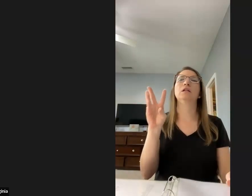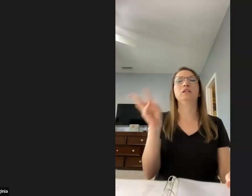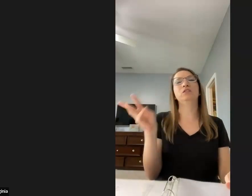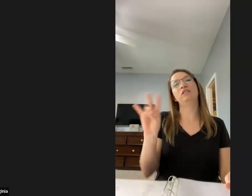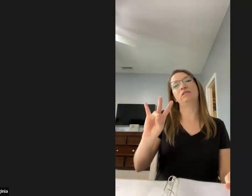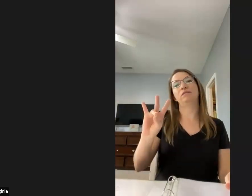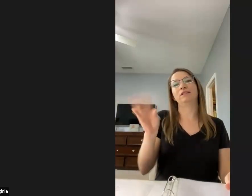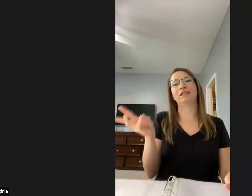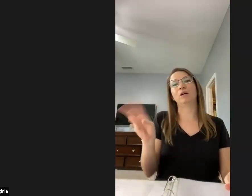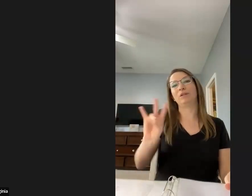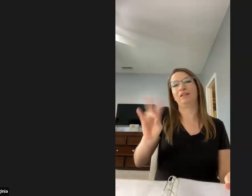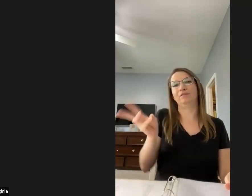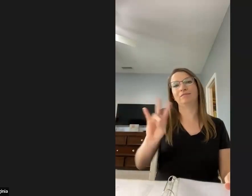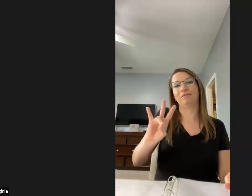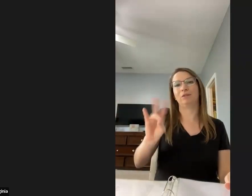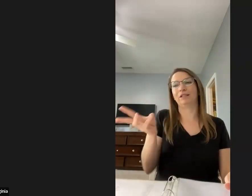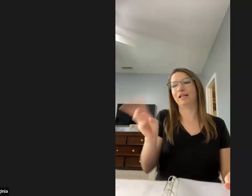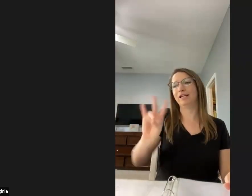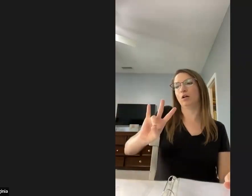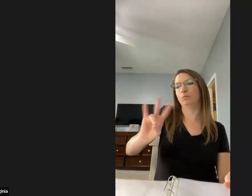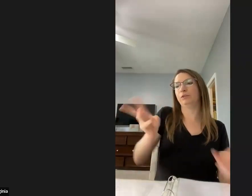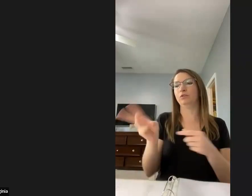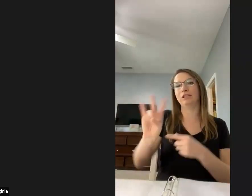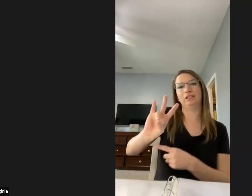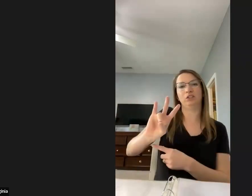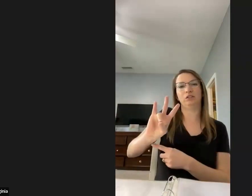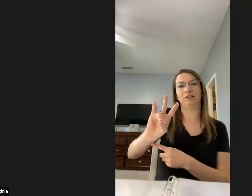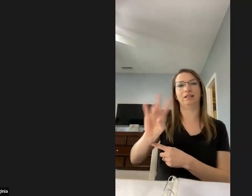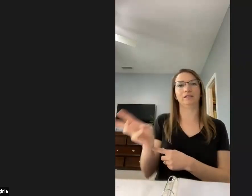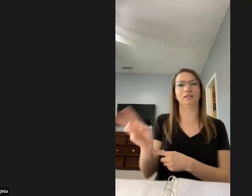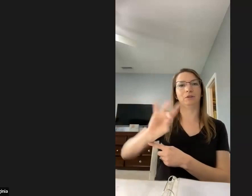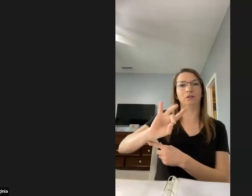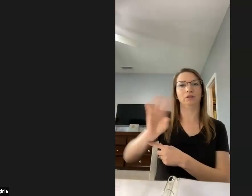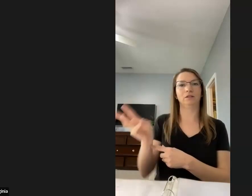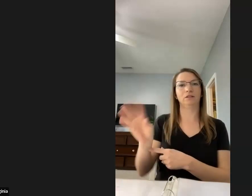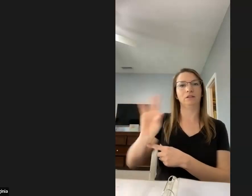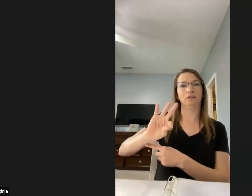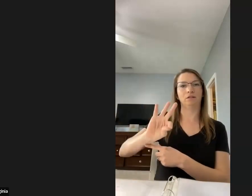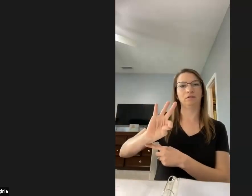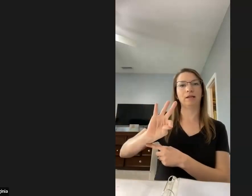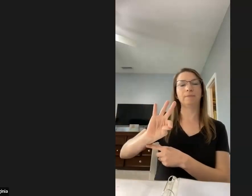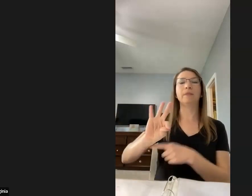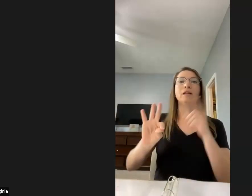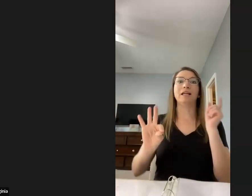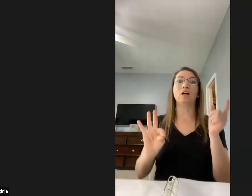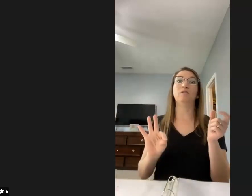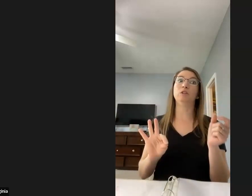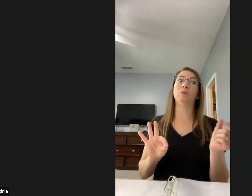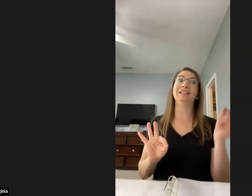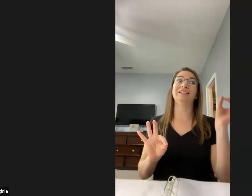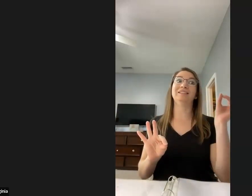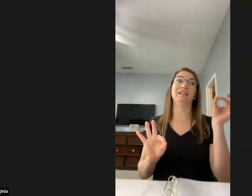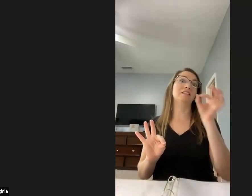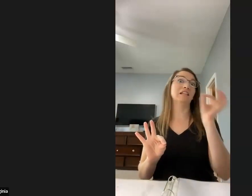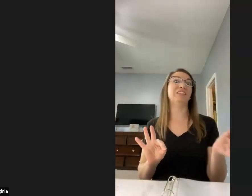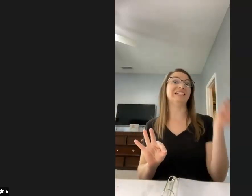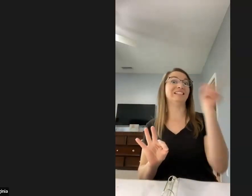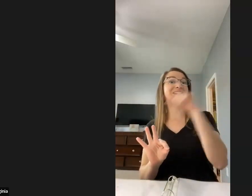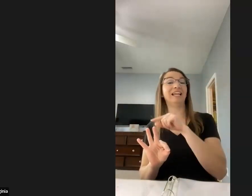It's just that's how we do it. It kind of helps you transition to that next number. Okay. Now, if you're doing like 76,